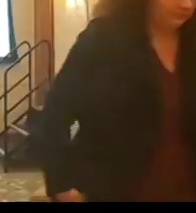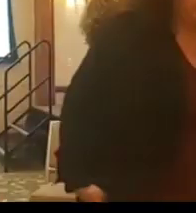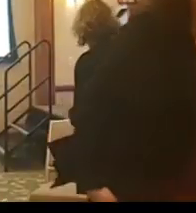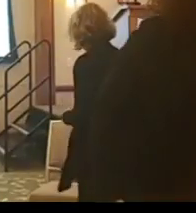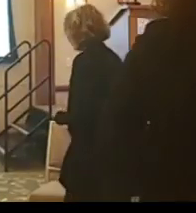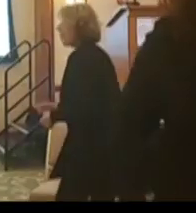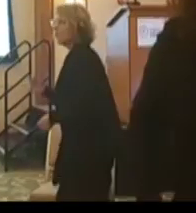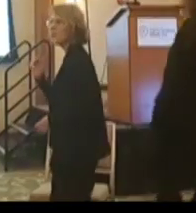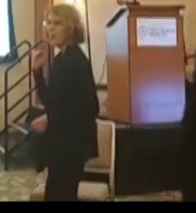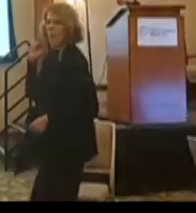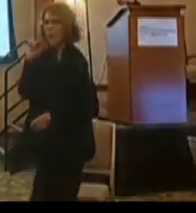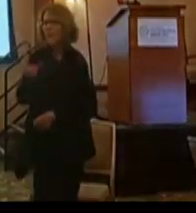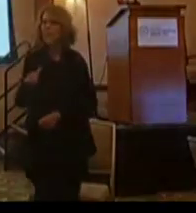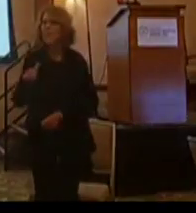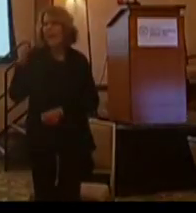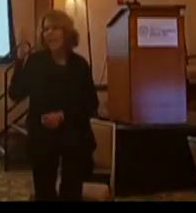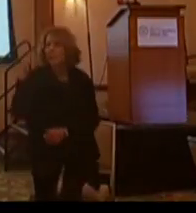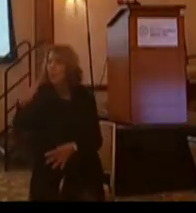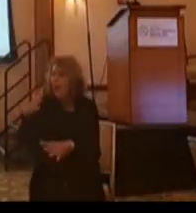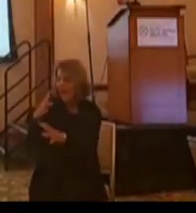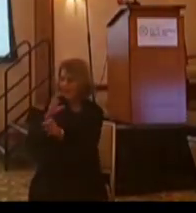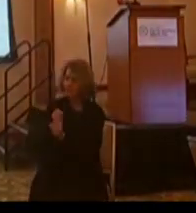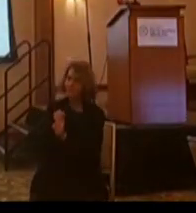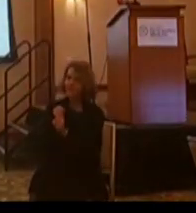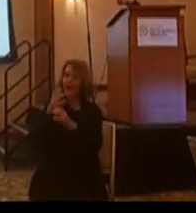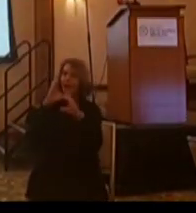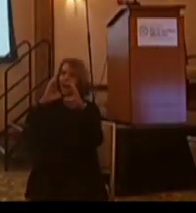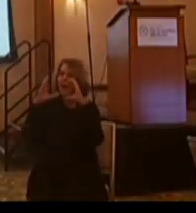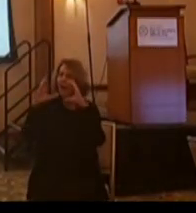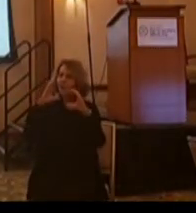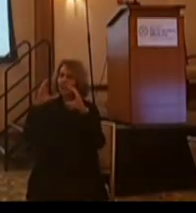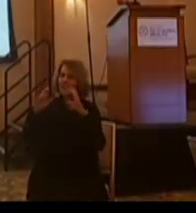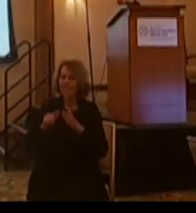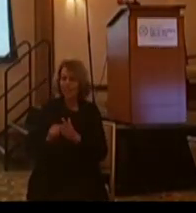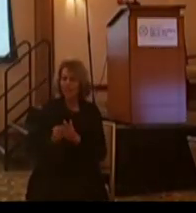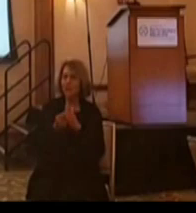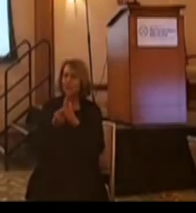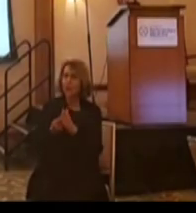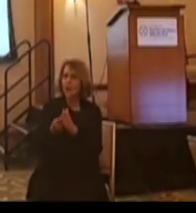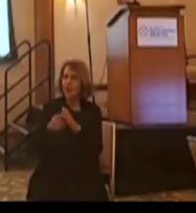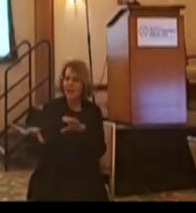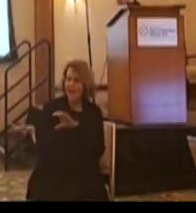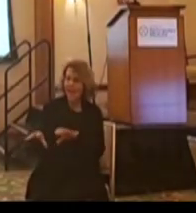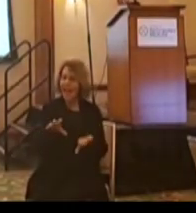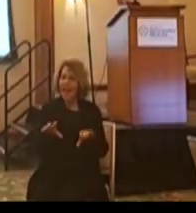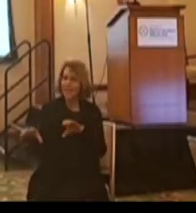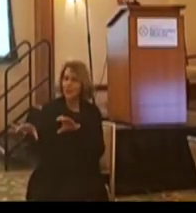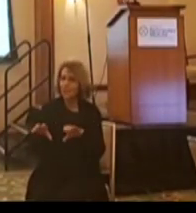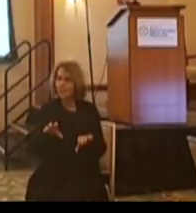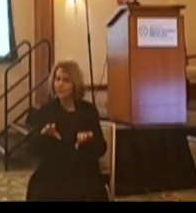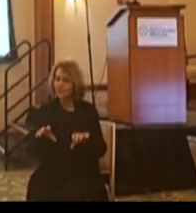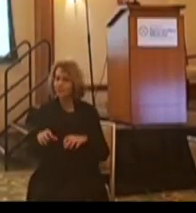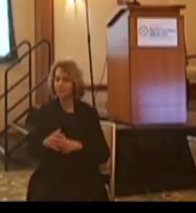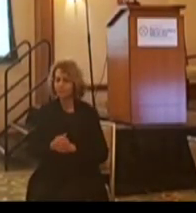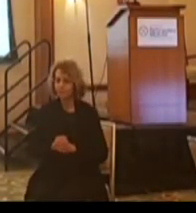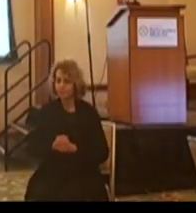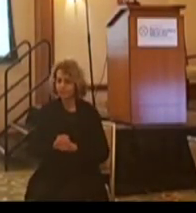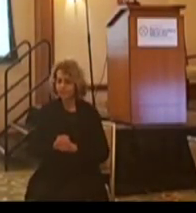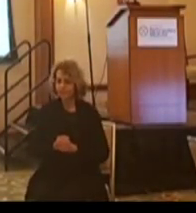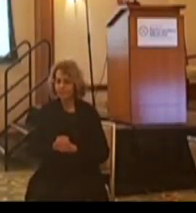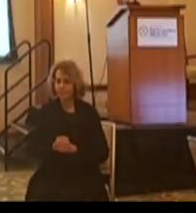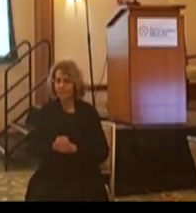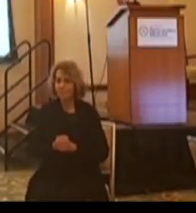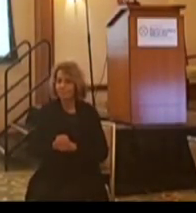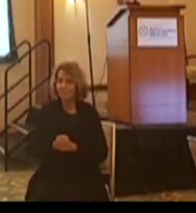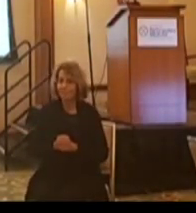for action. And how do we begin to kind of move ourselves towards this future? I don't want to claim in any way